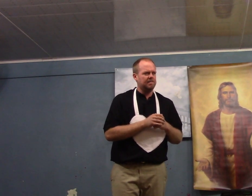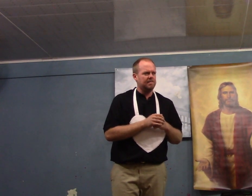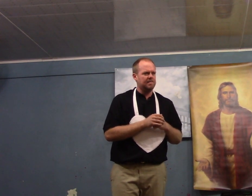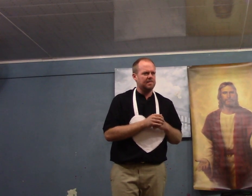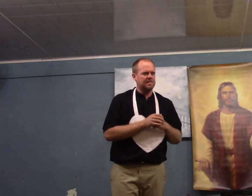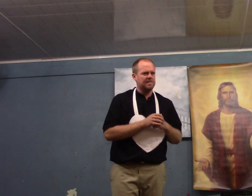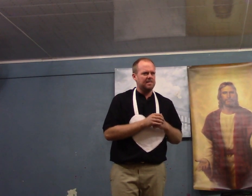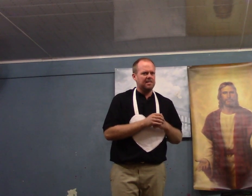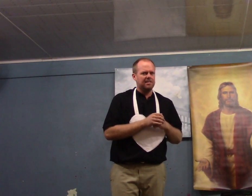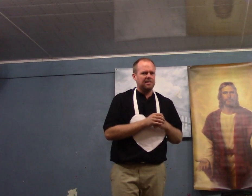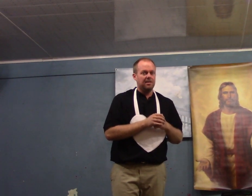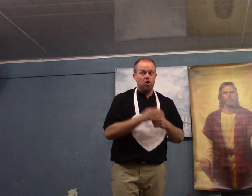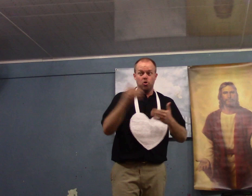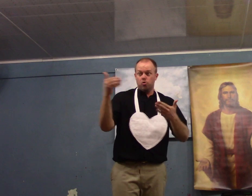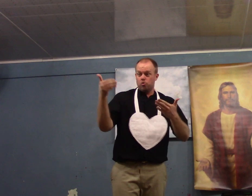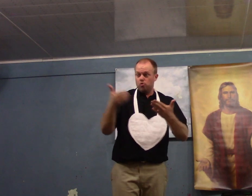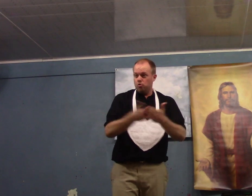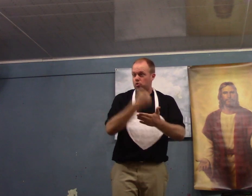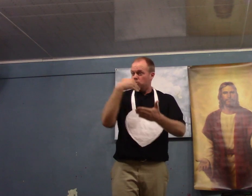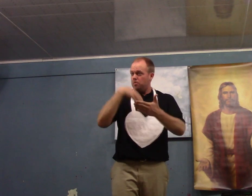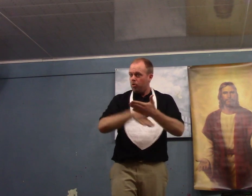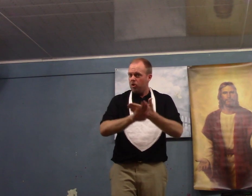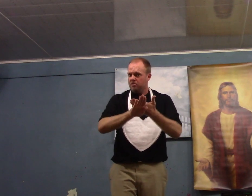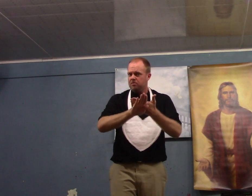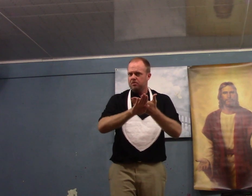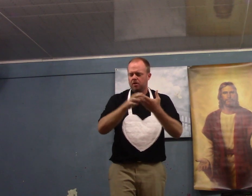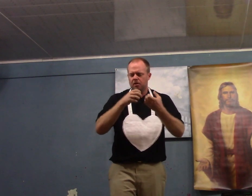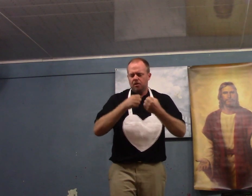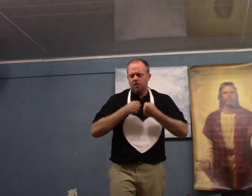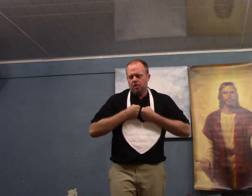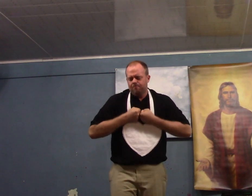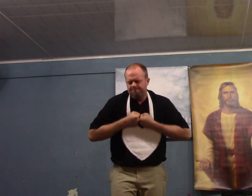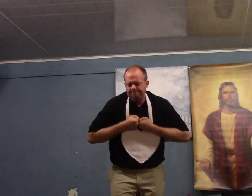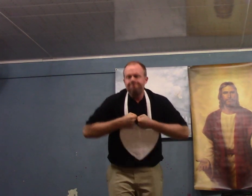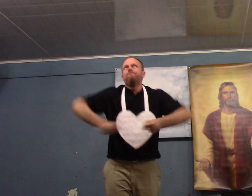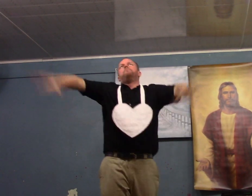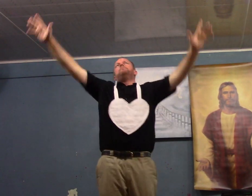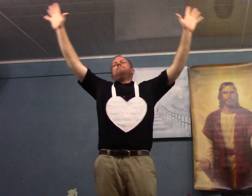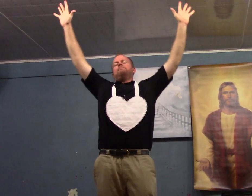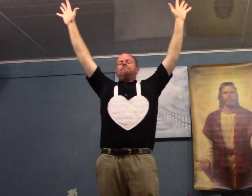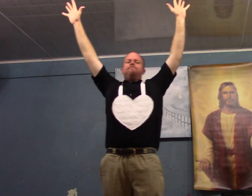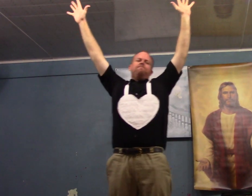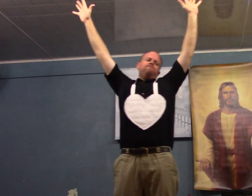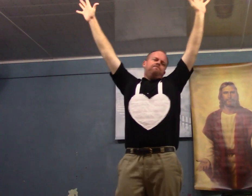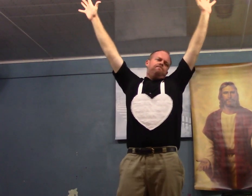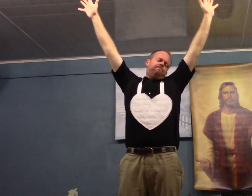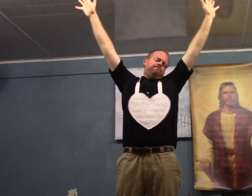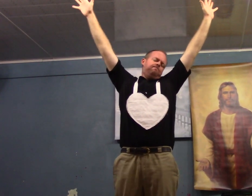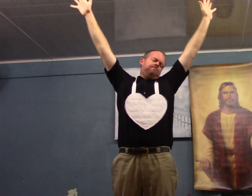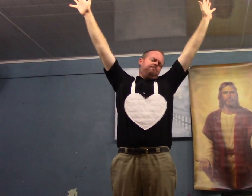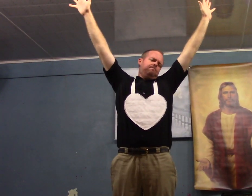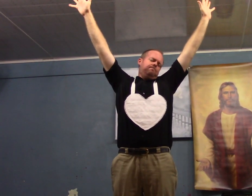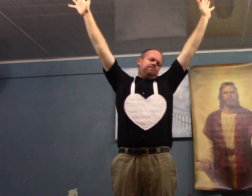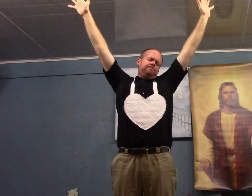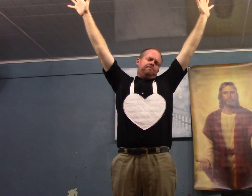The new birth means total surrender.